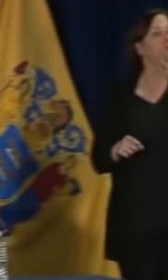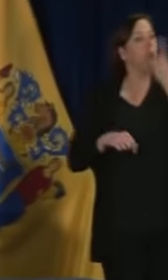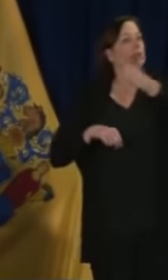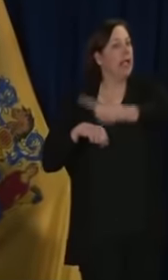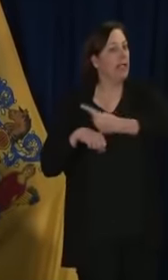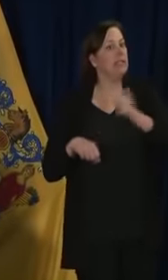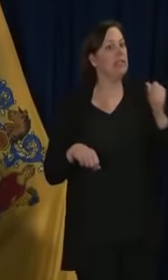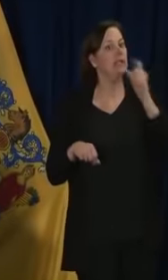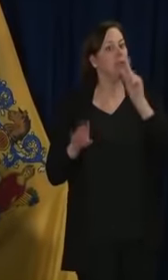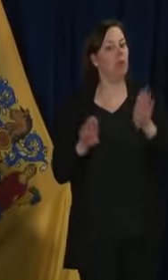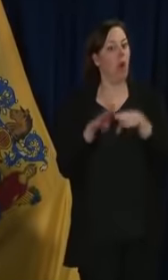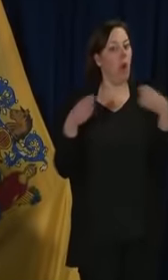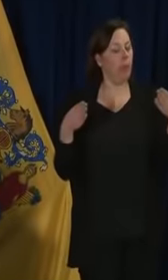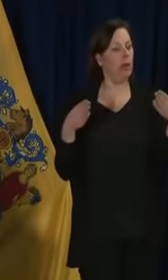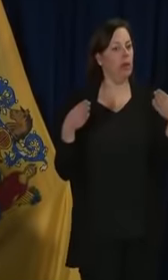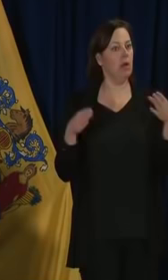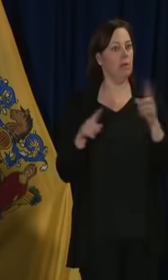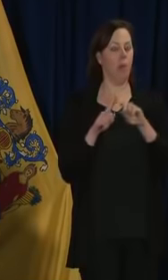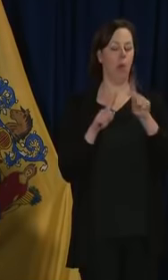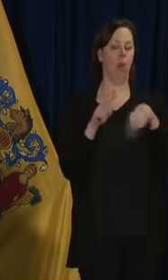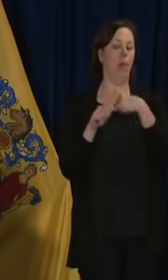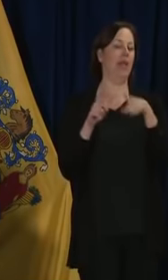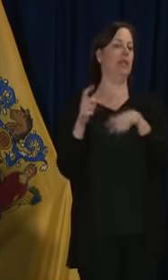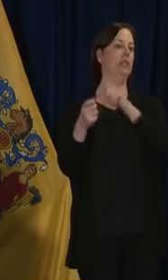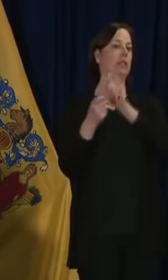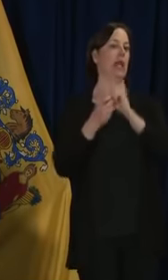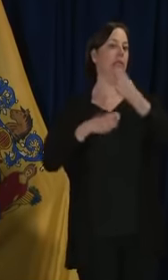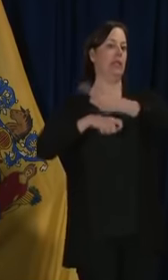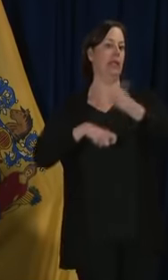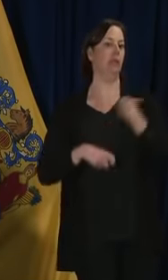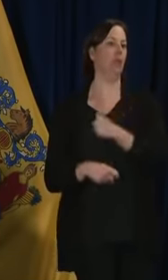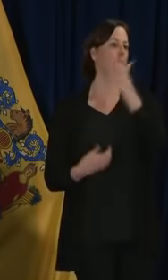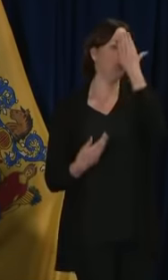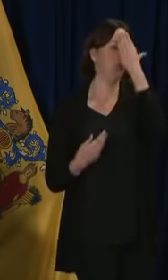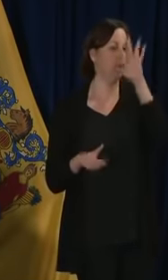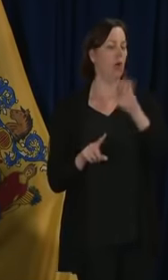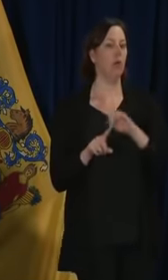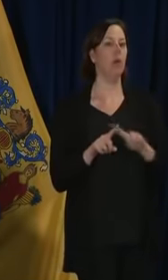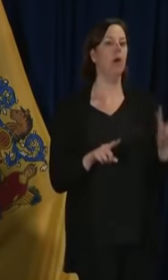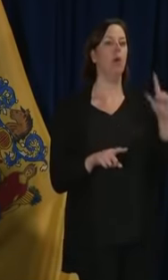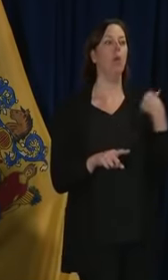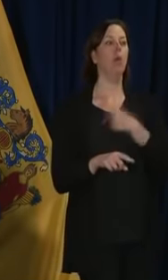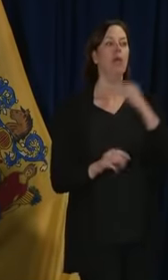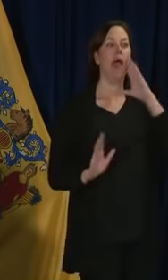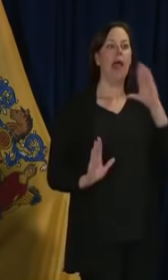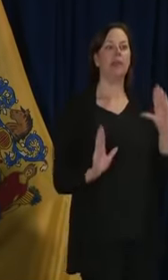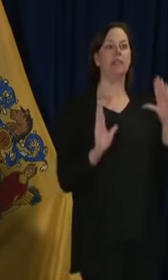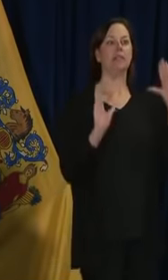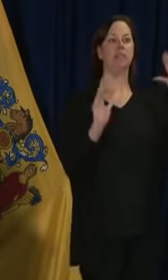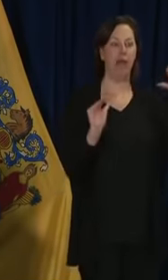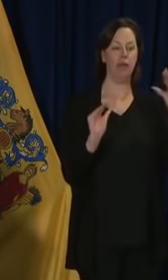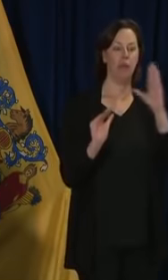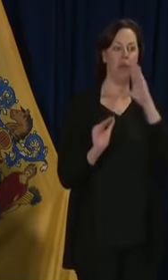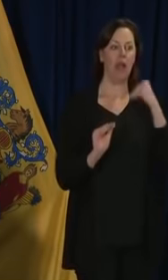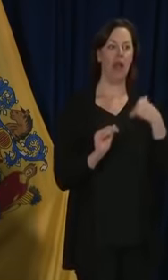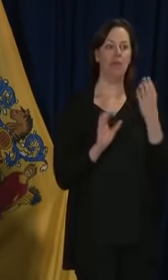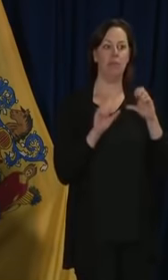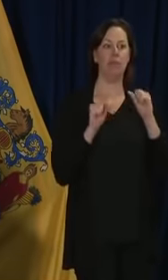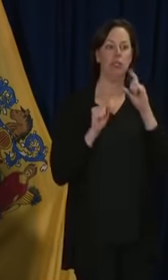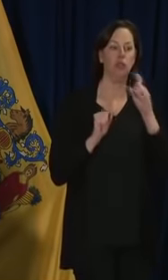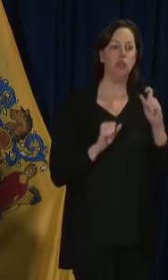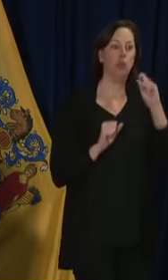And again, I'd stick to what I said last Friday. We should assume a dramatic increase on the ability to intake on the front